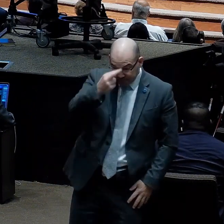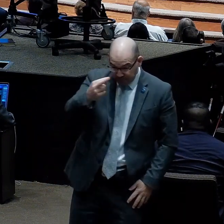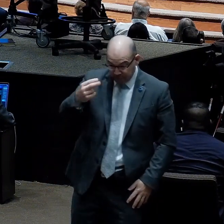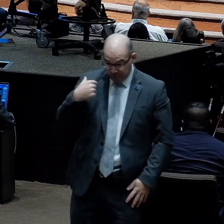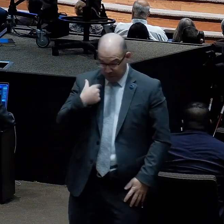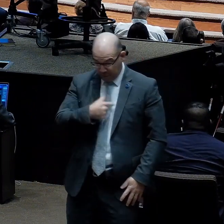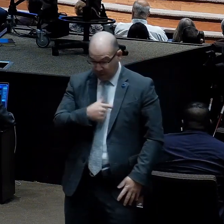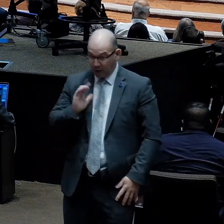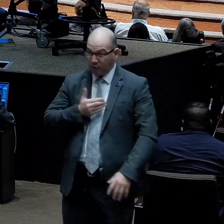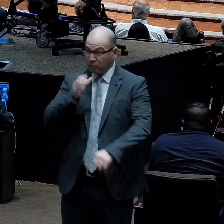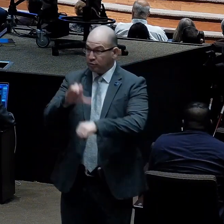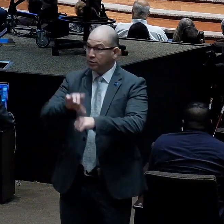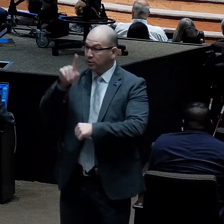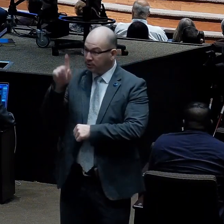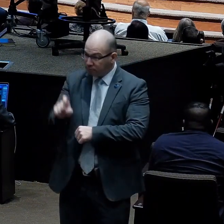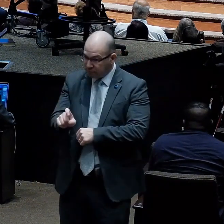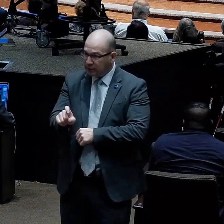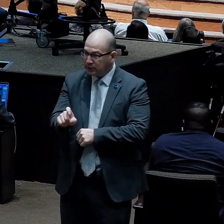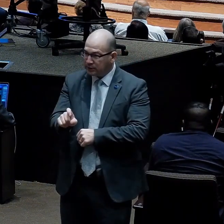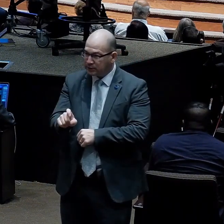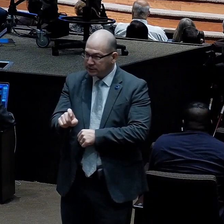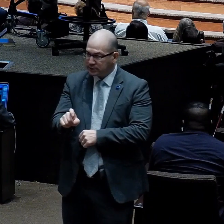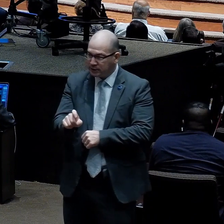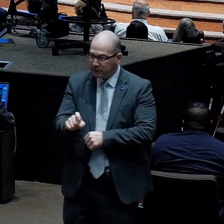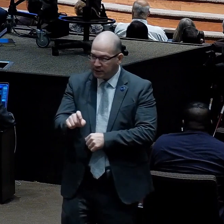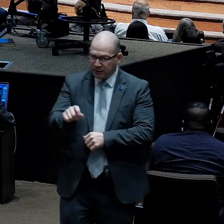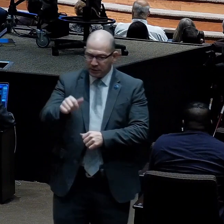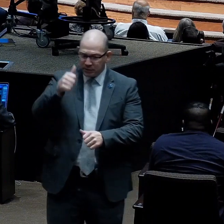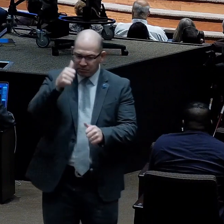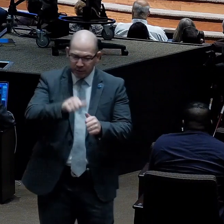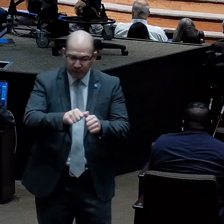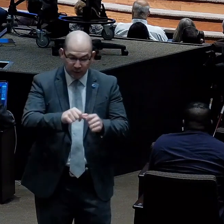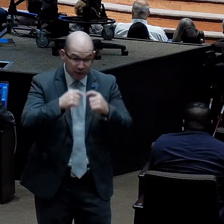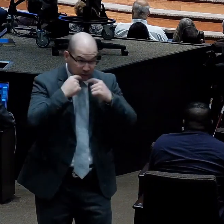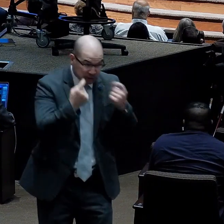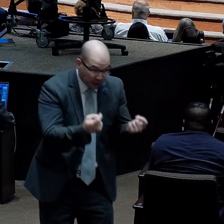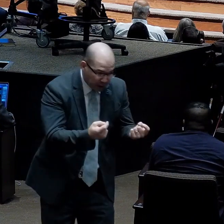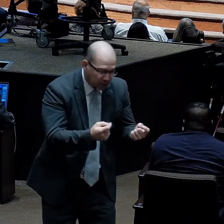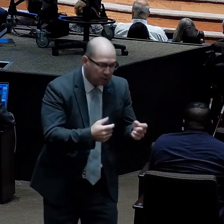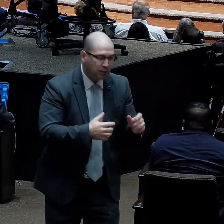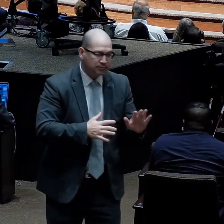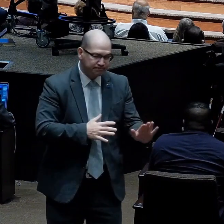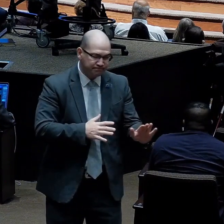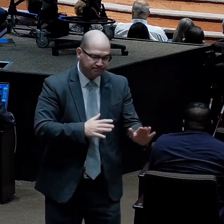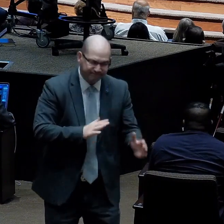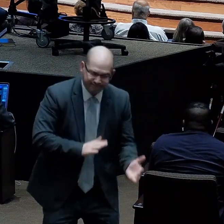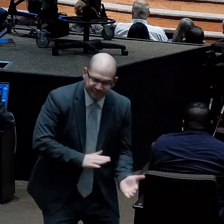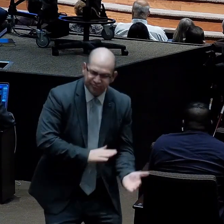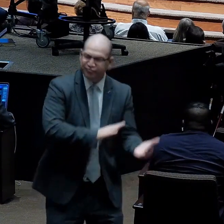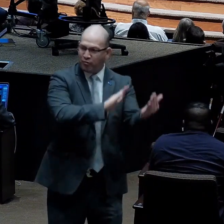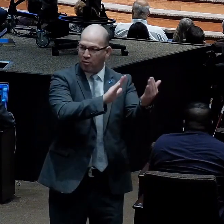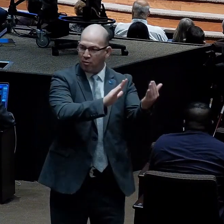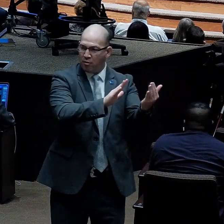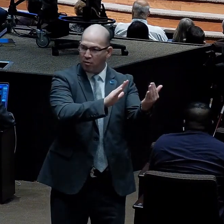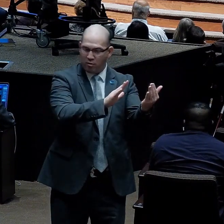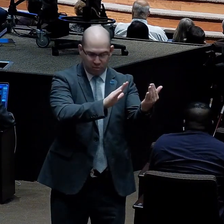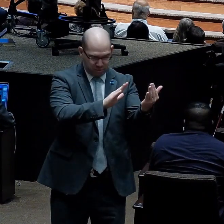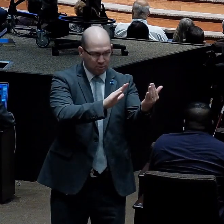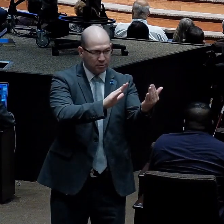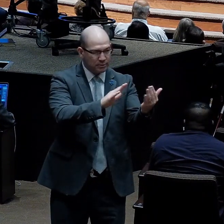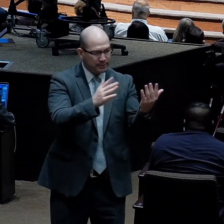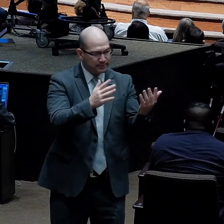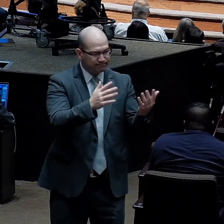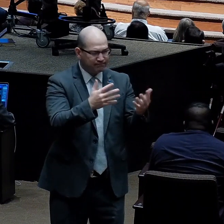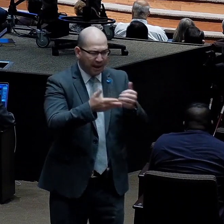must always confront sin and deal with sin and help the victim of sin and be sensitive to the Holy